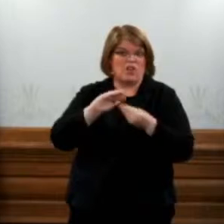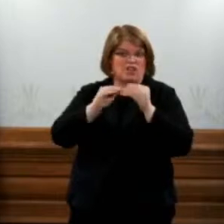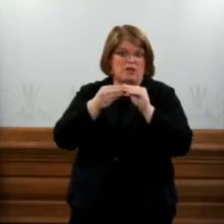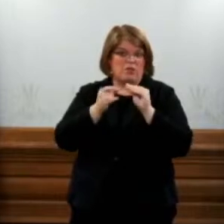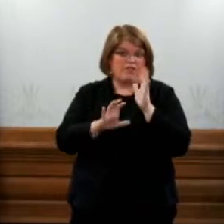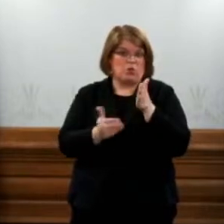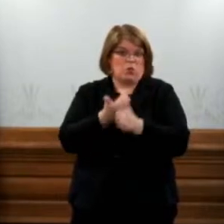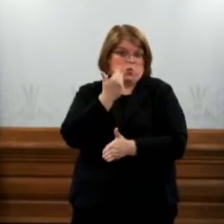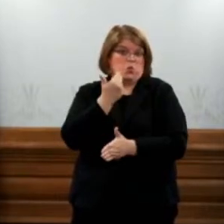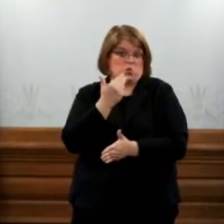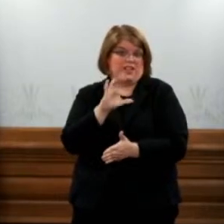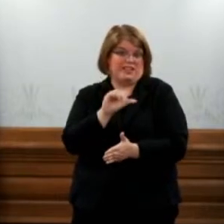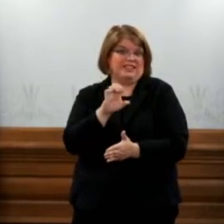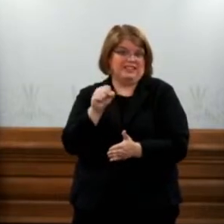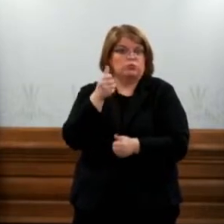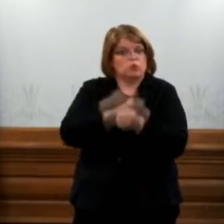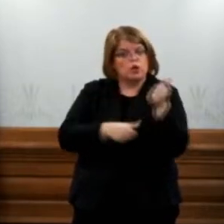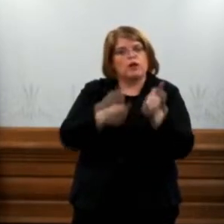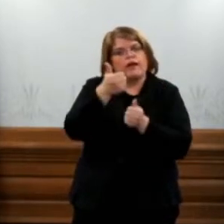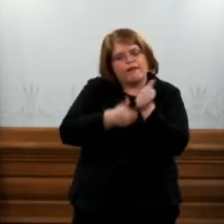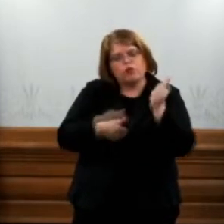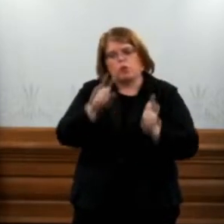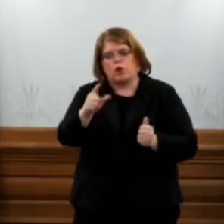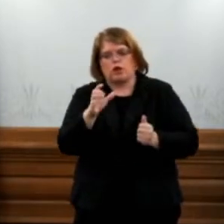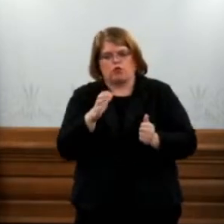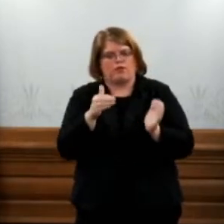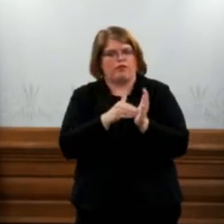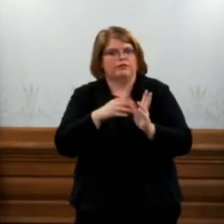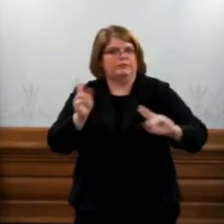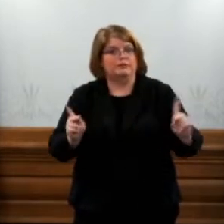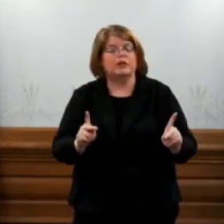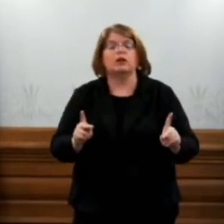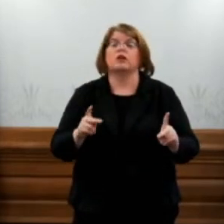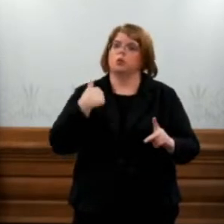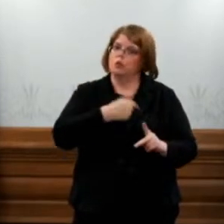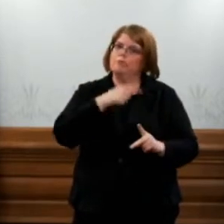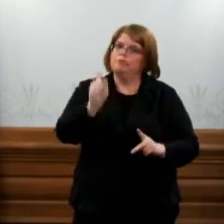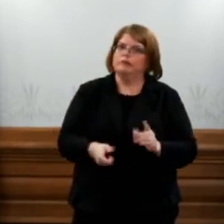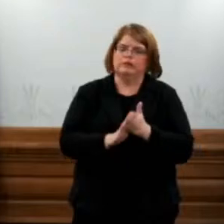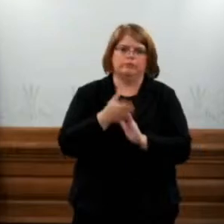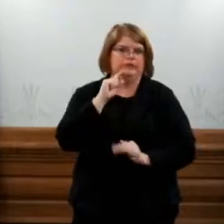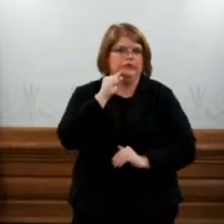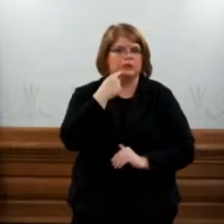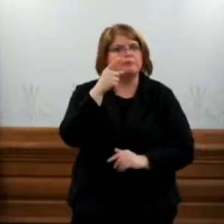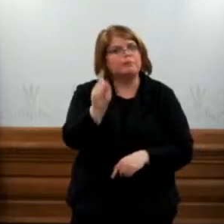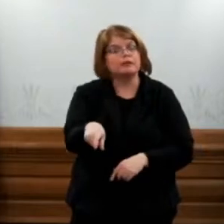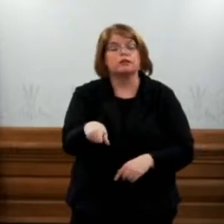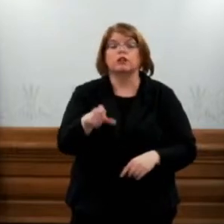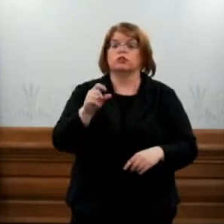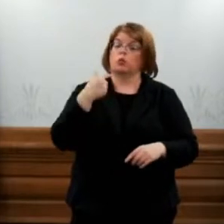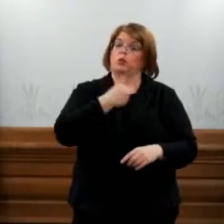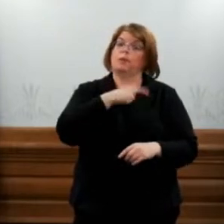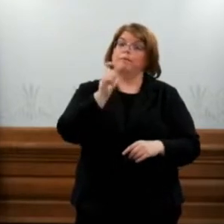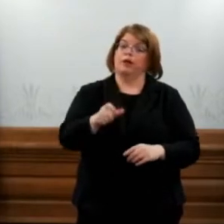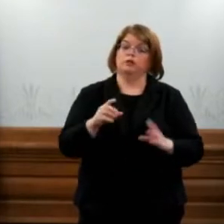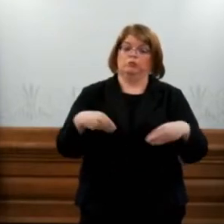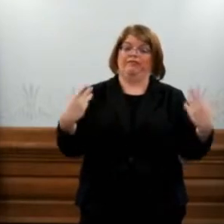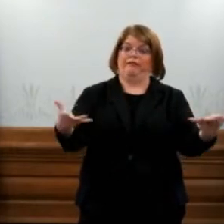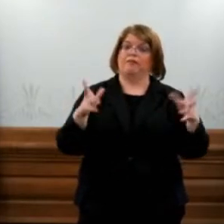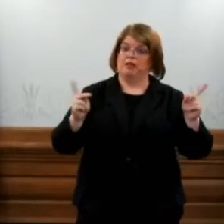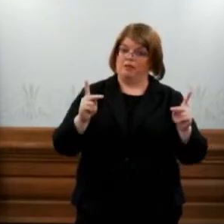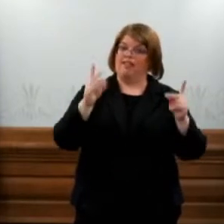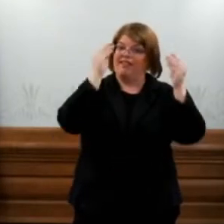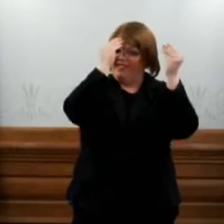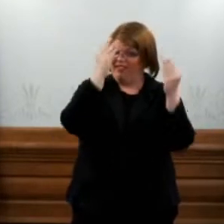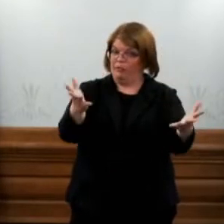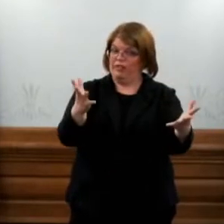per 100,000. We have to start getting more serious. And one of the ways to do that is to provide to provide people the